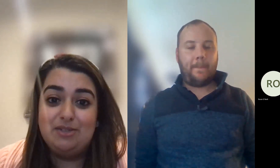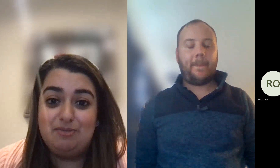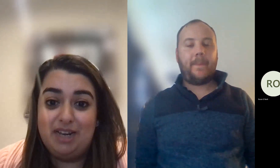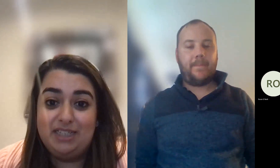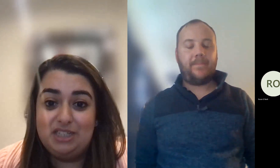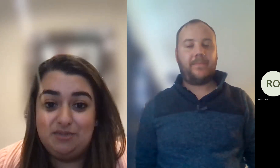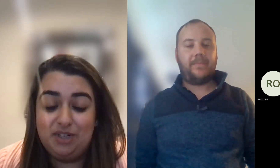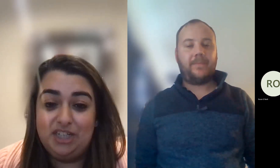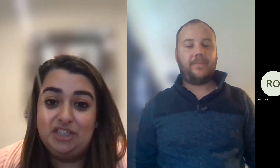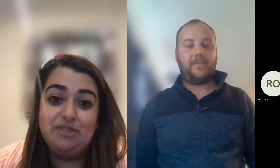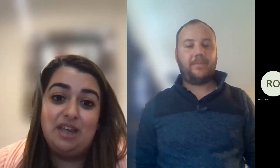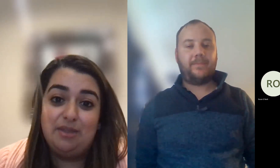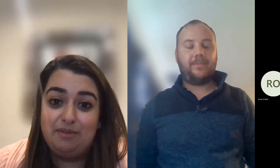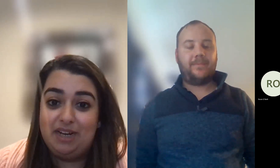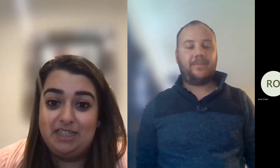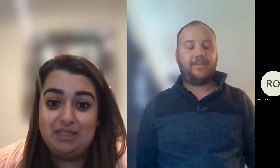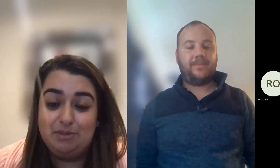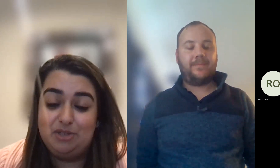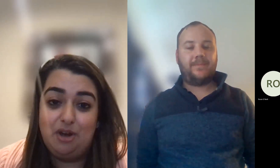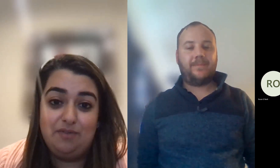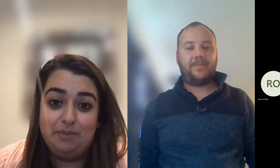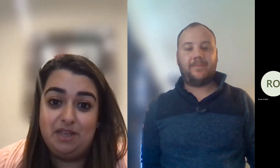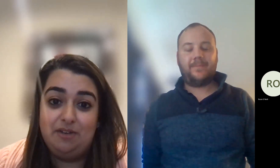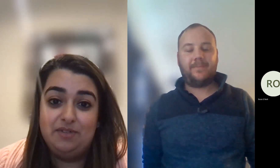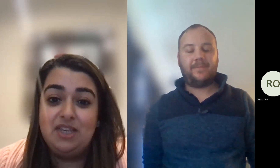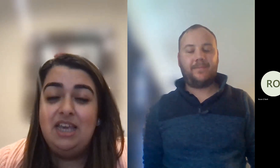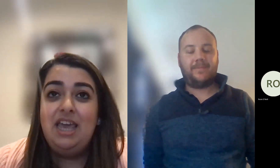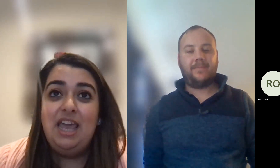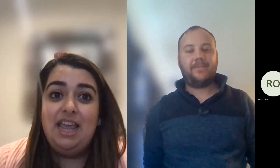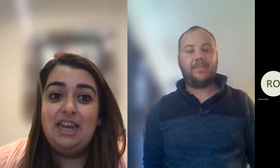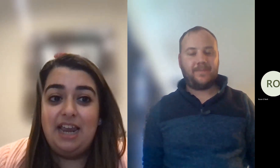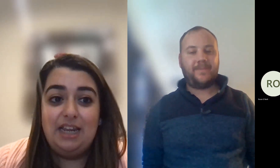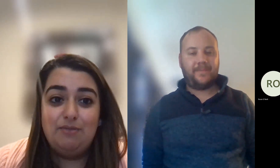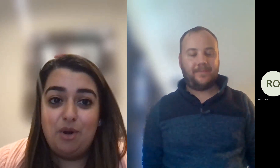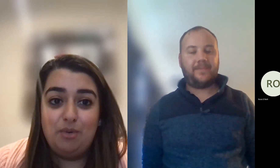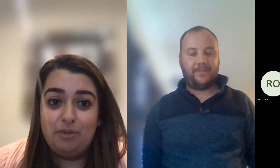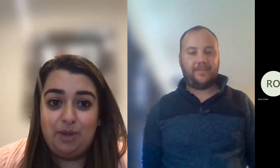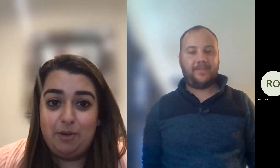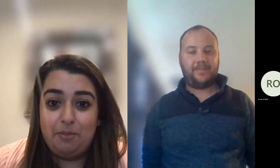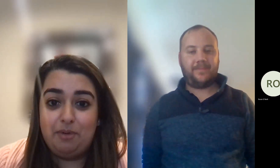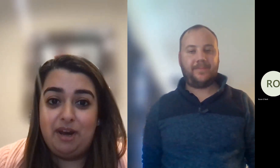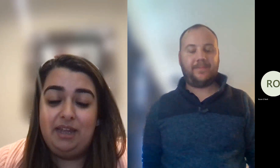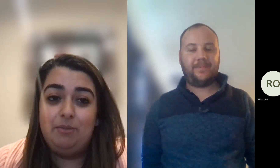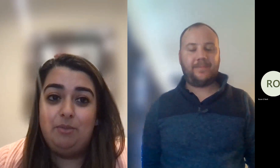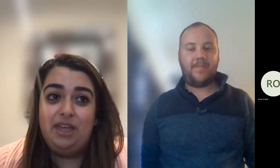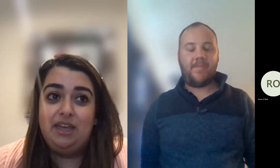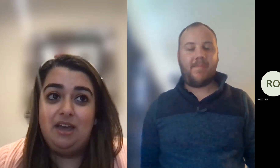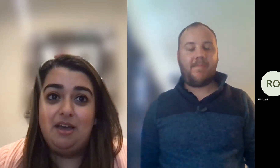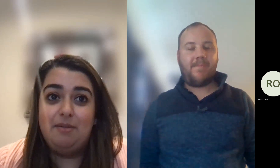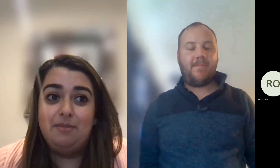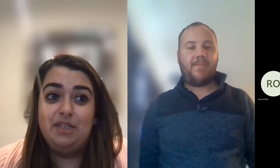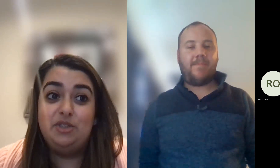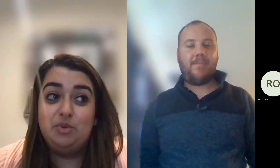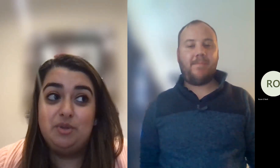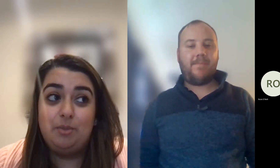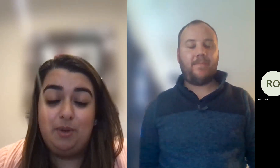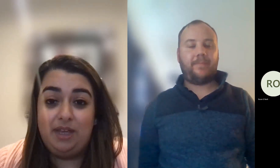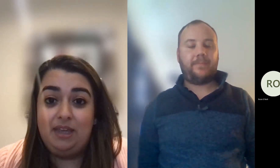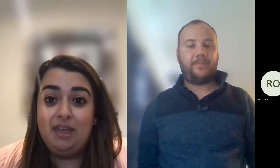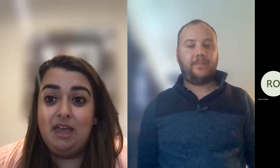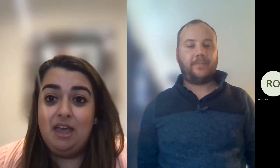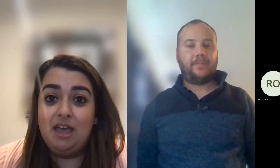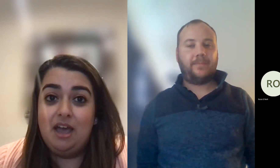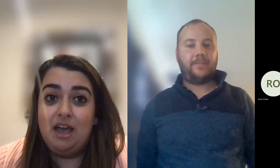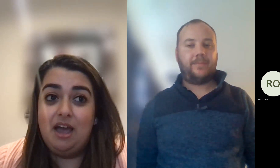our residents relate to different issues and how they relate to the staff themselves. In any role that we operate, we ensure